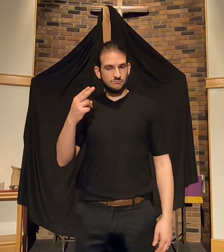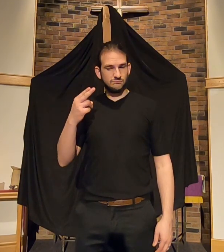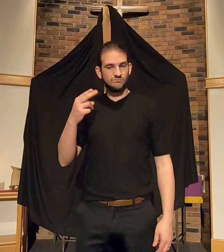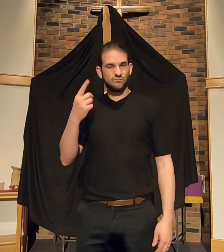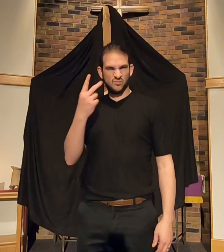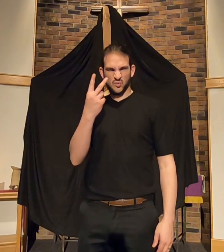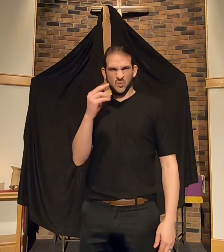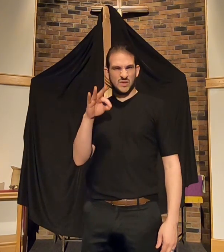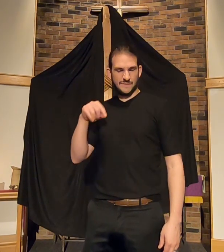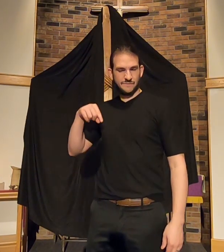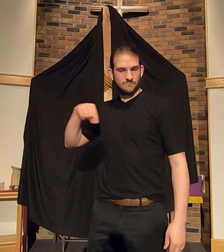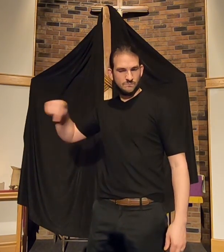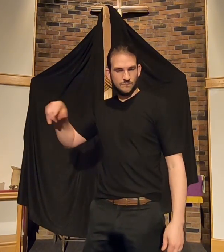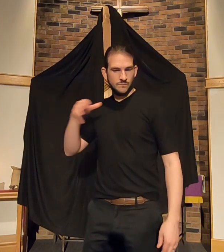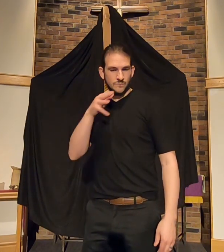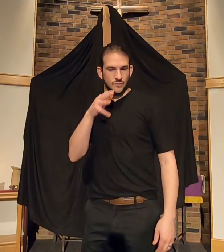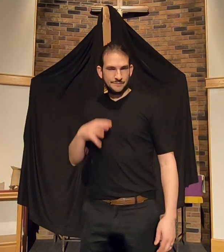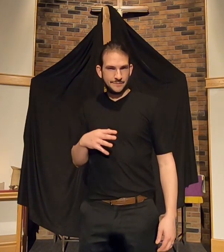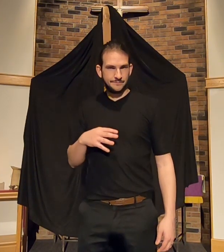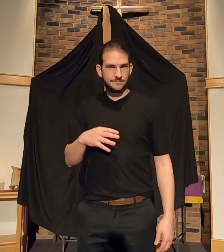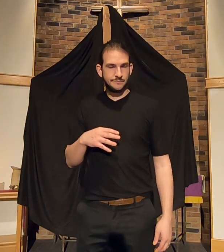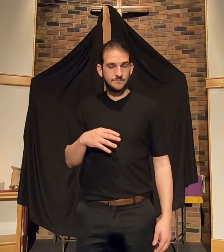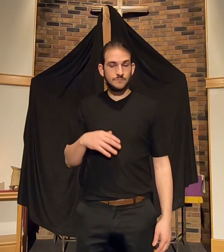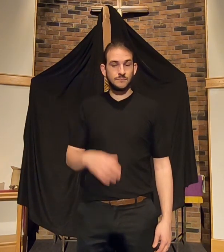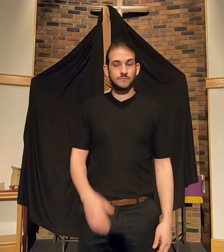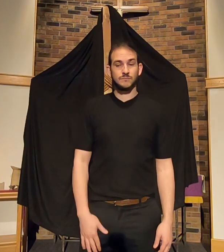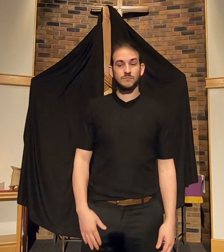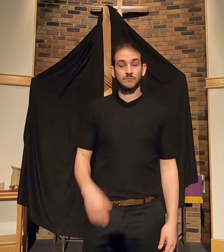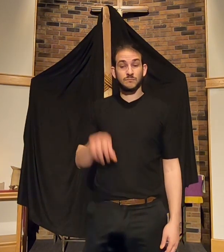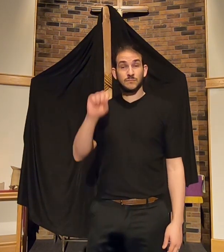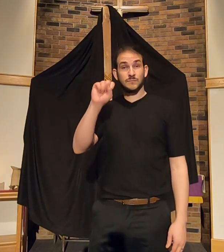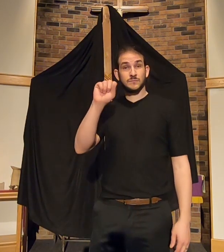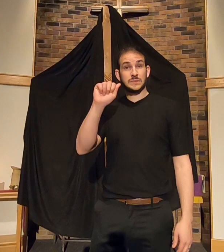Joseph, were two of these women.